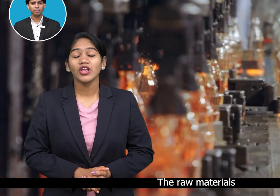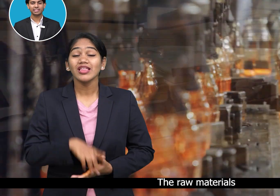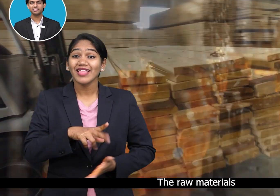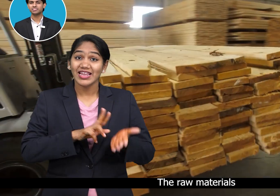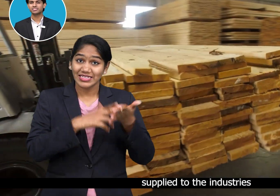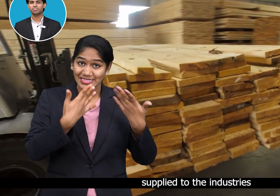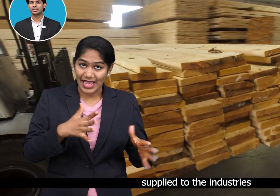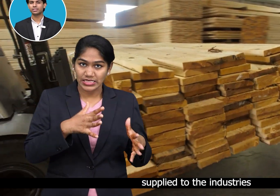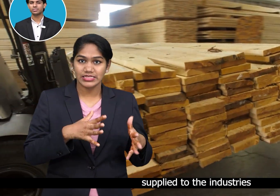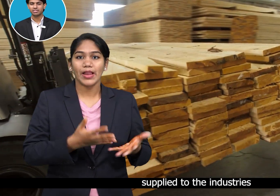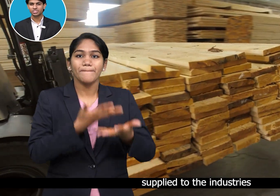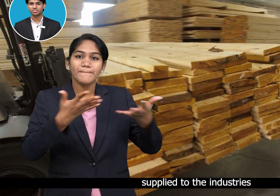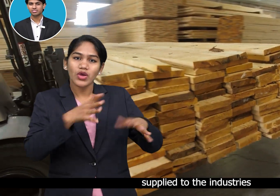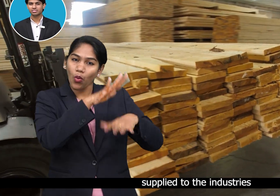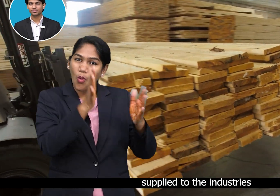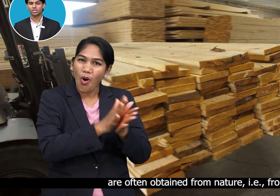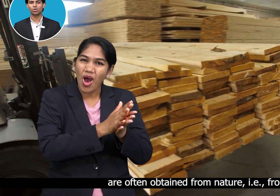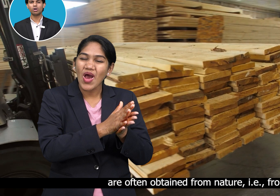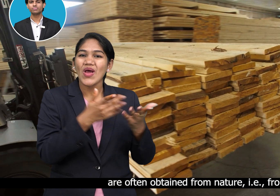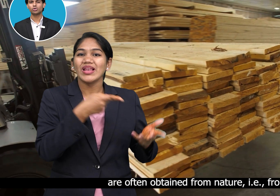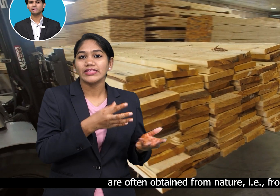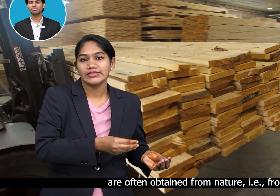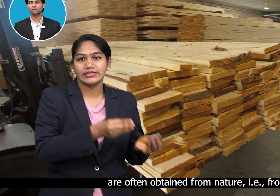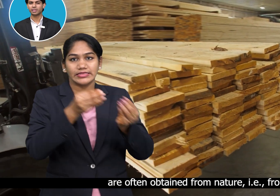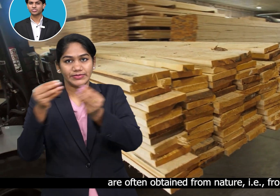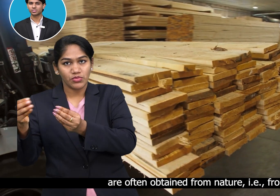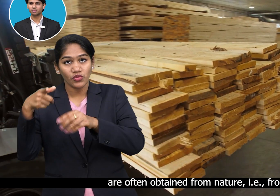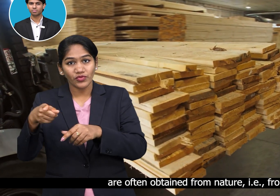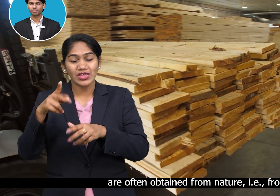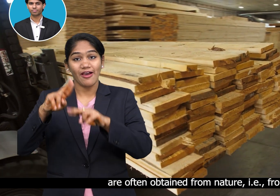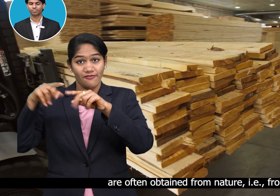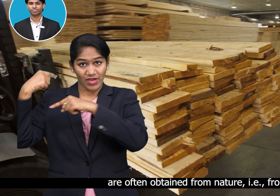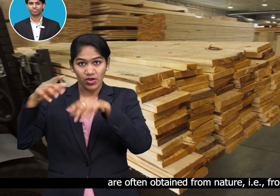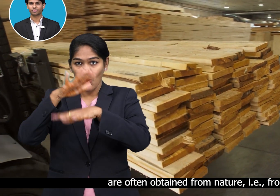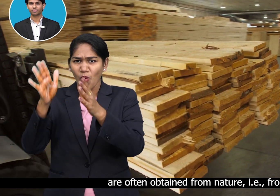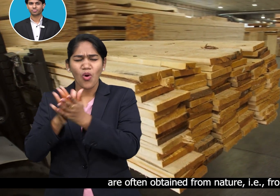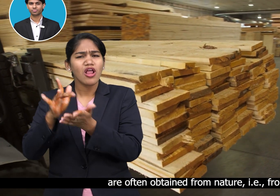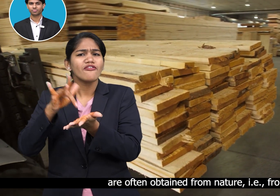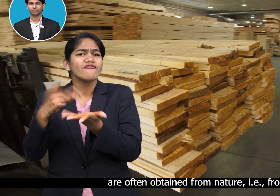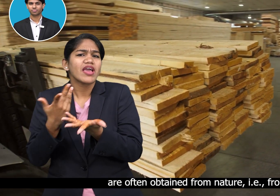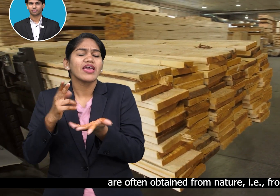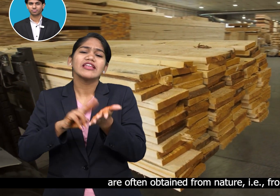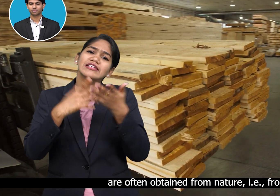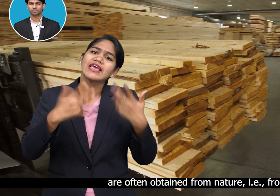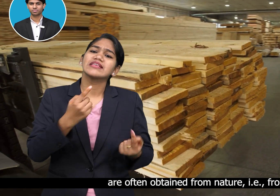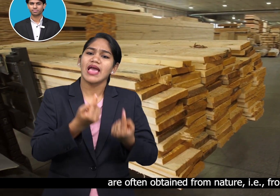The raw materials supplied to the industries are often obtained from nature,